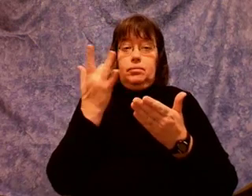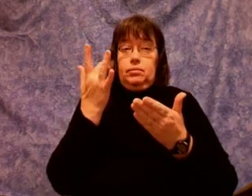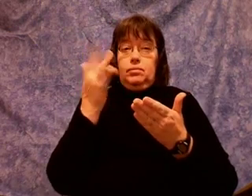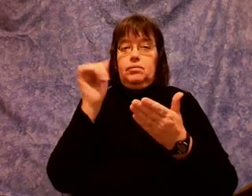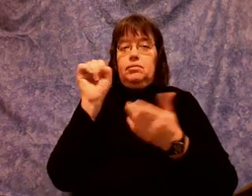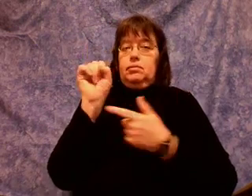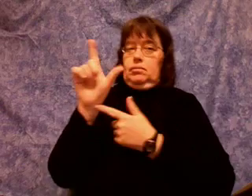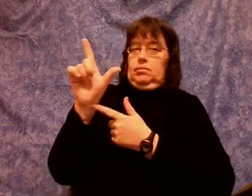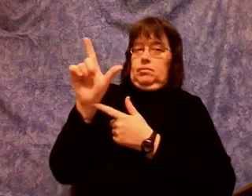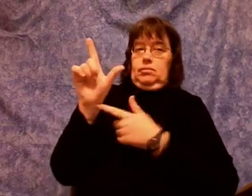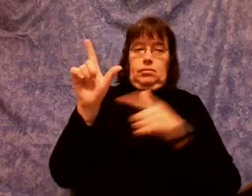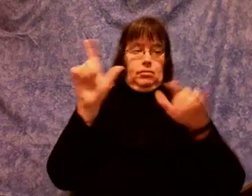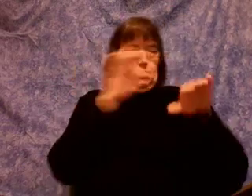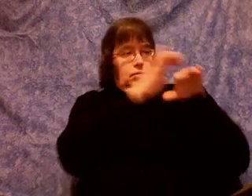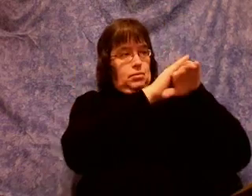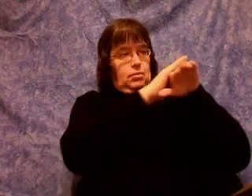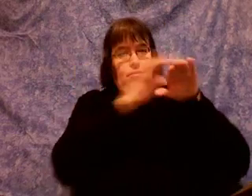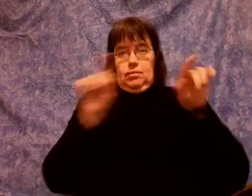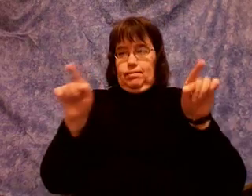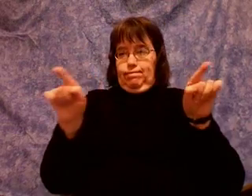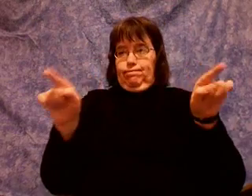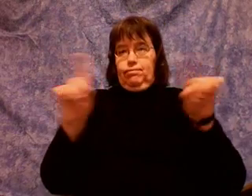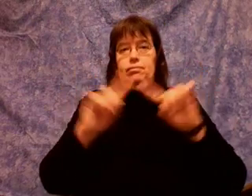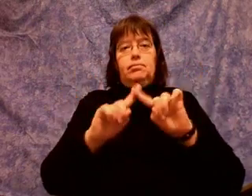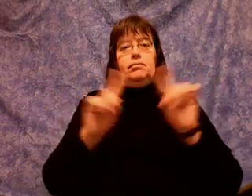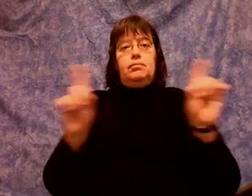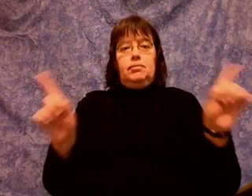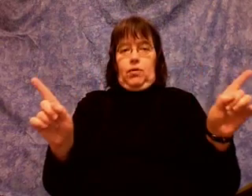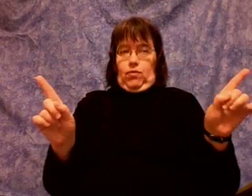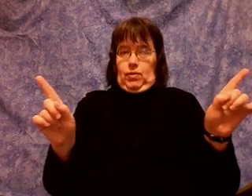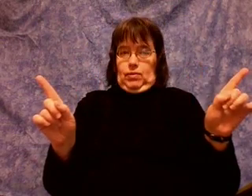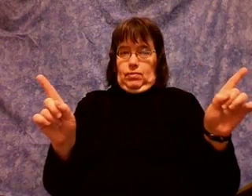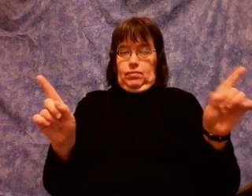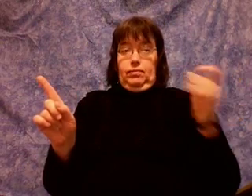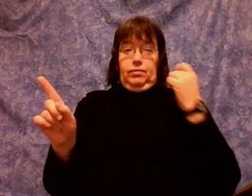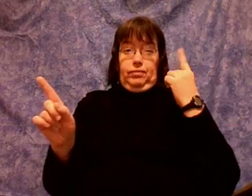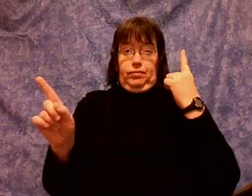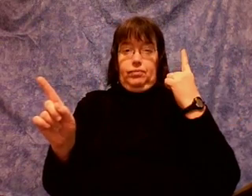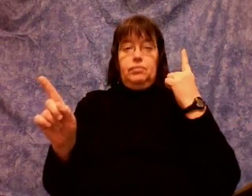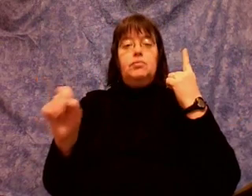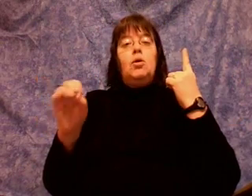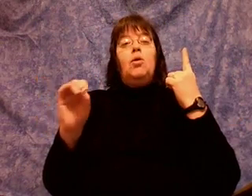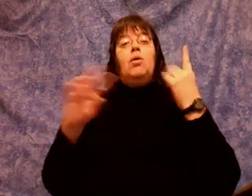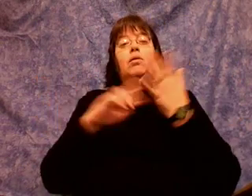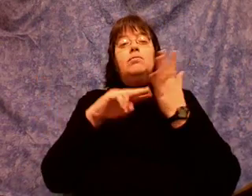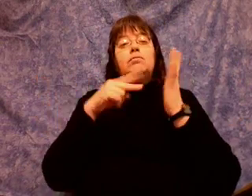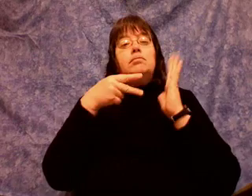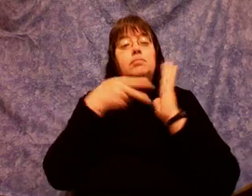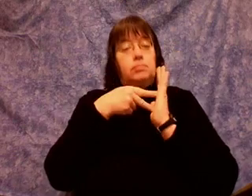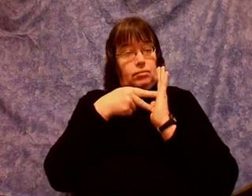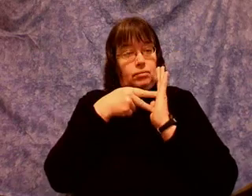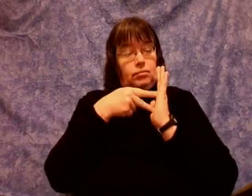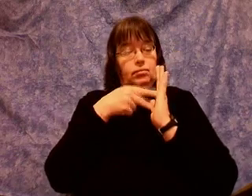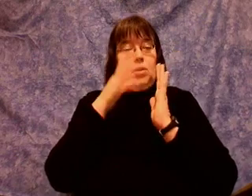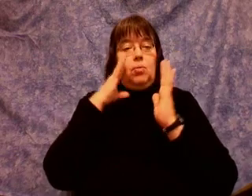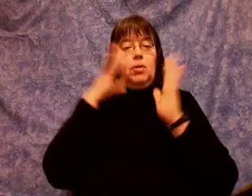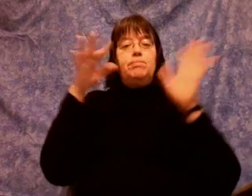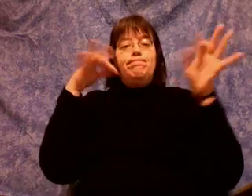as we start to learn. First of all, hearing people have a hard time learning ASL because ASL and English are so